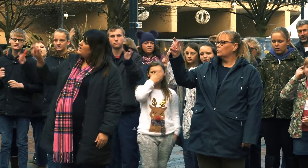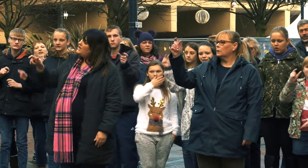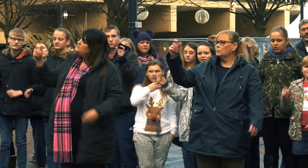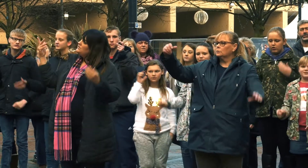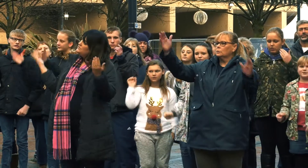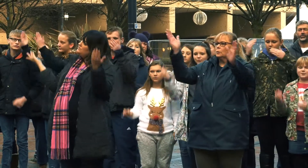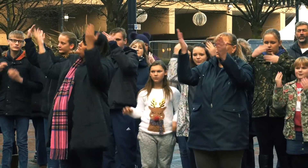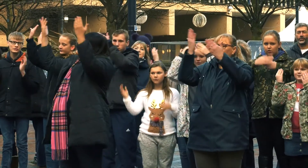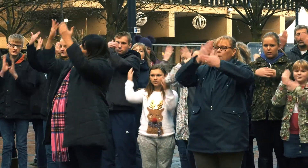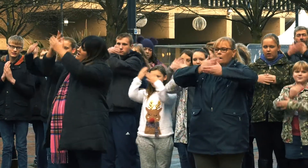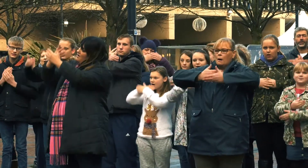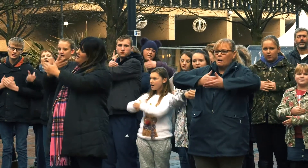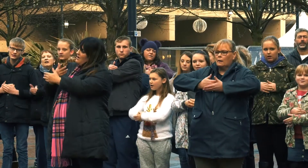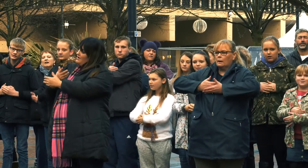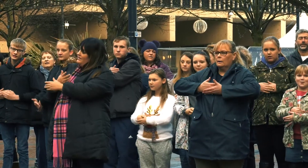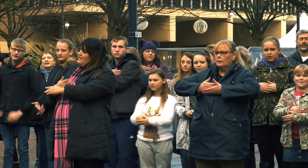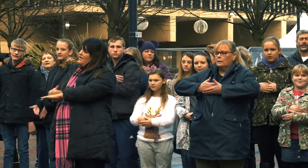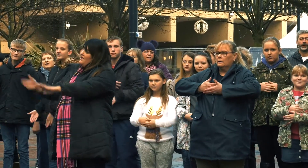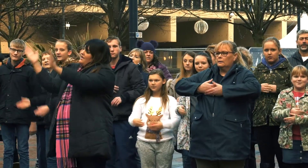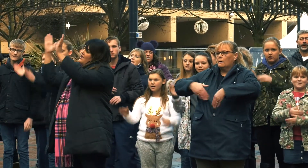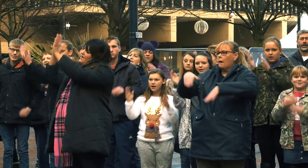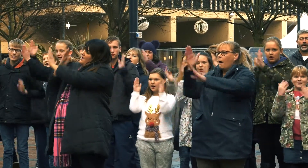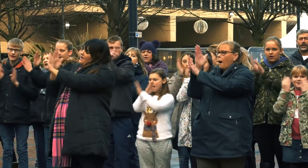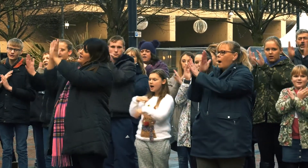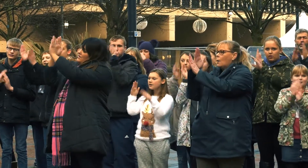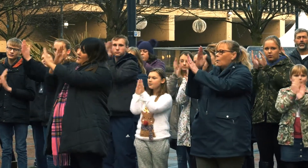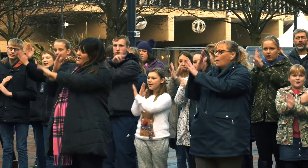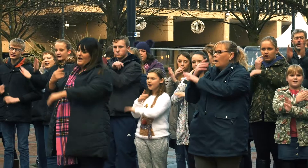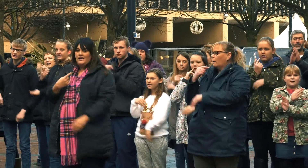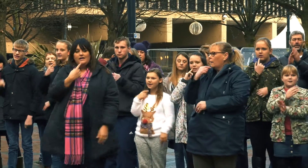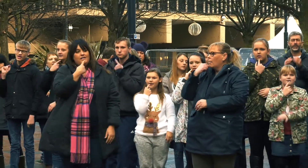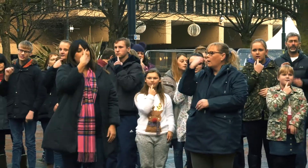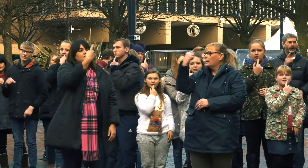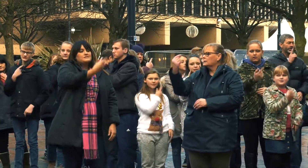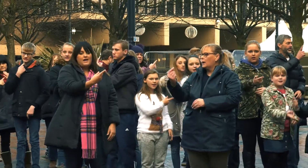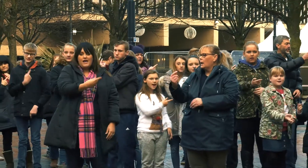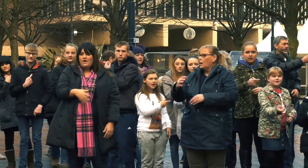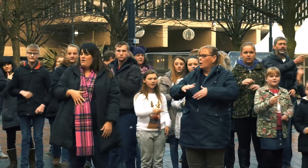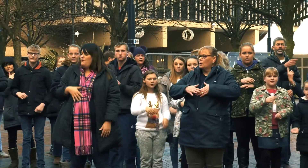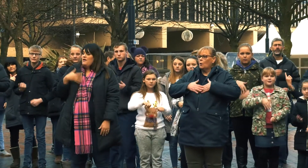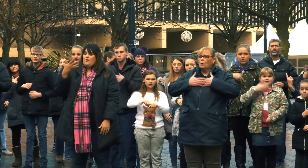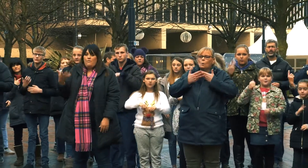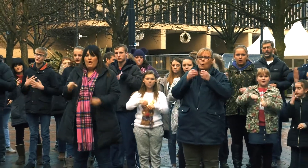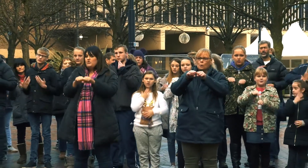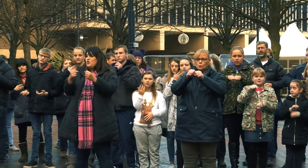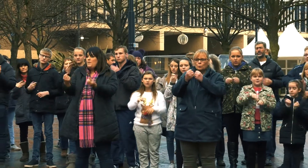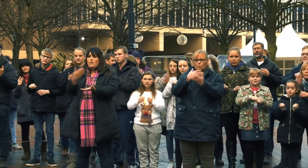not a stranger to the dark. Hide away, they say, 'cause we don't want